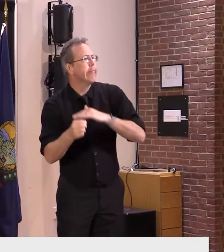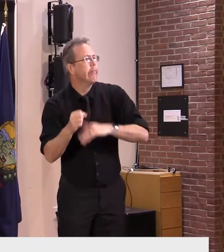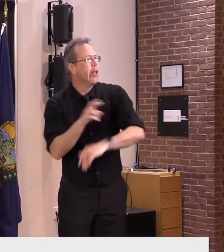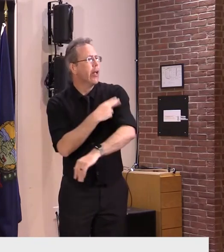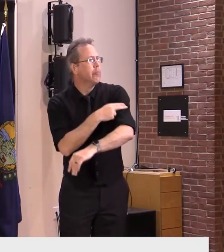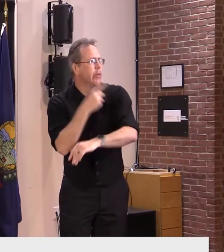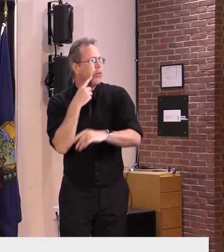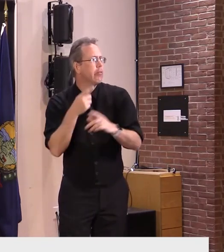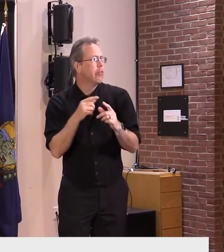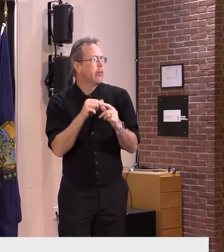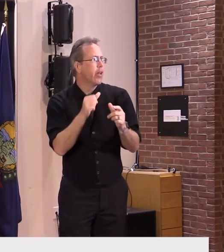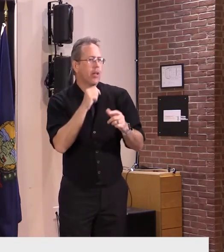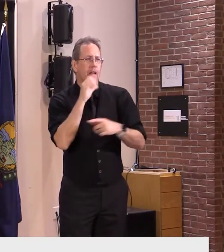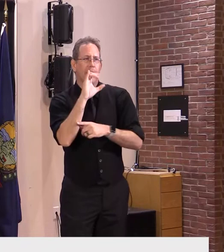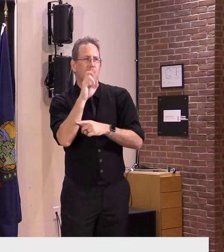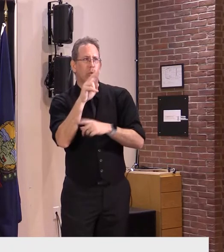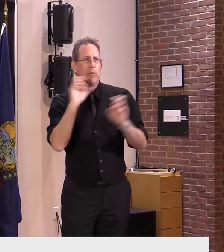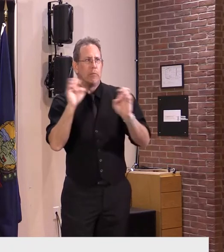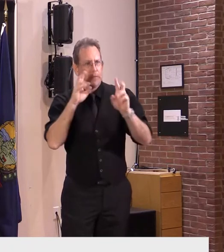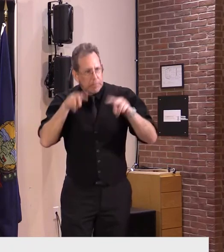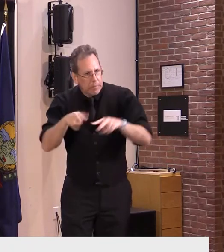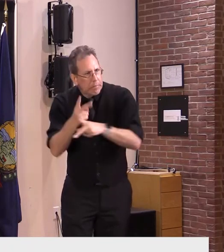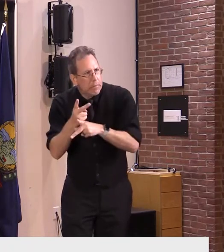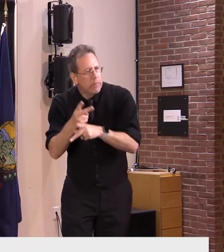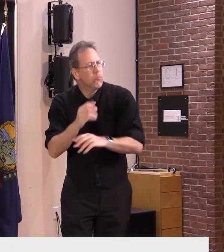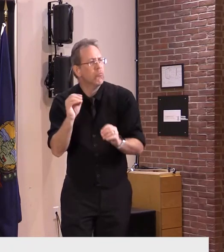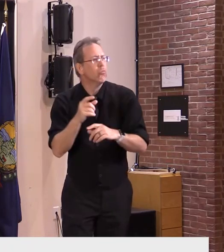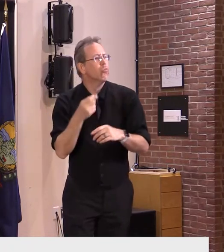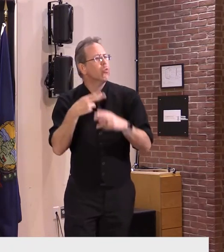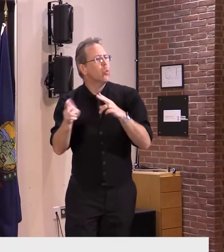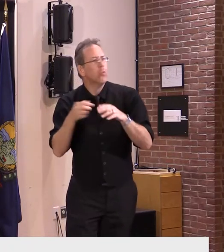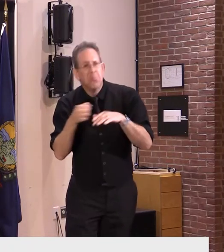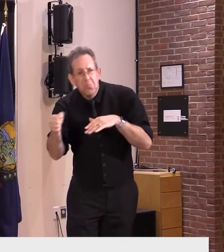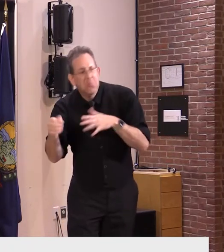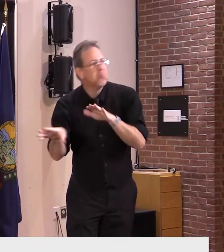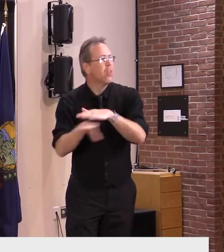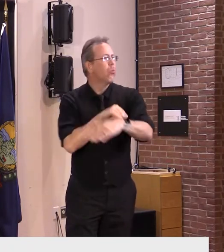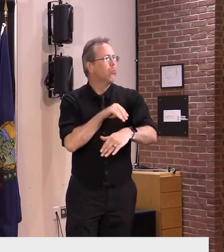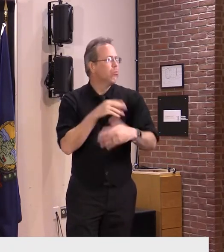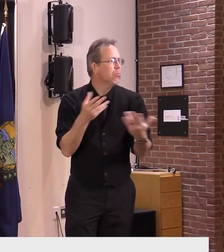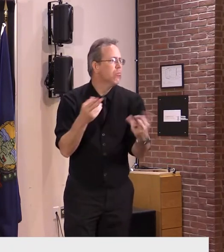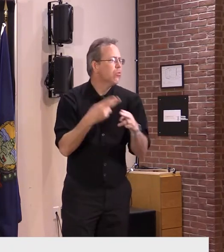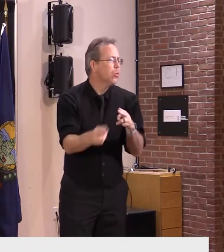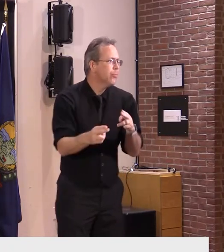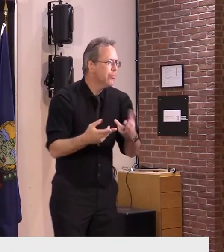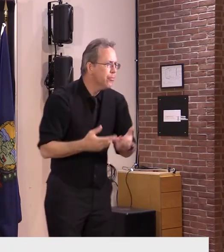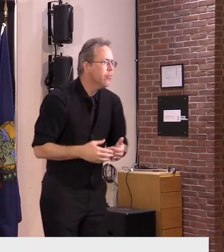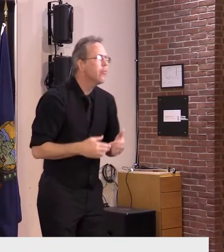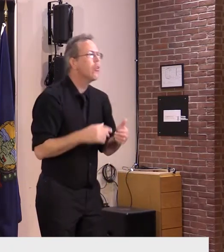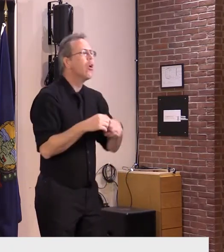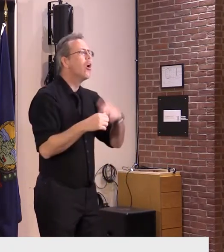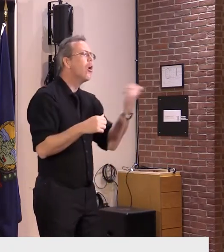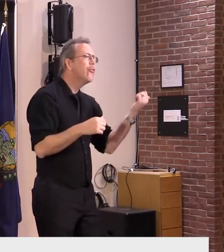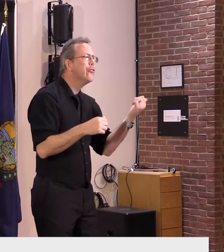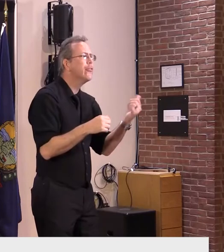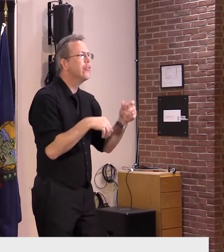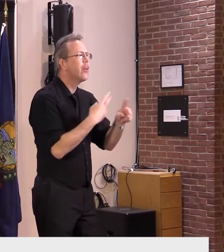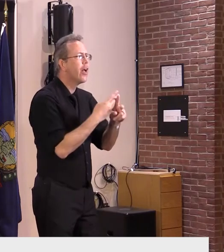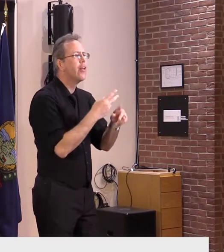ICU, but most of what we're seeing is viruses other than SARS-CoV-2 virus impacting